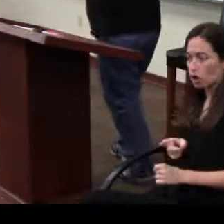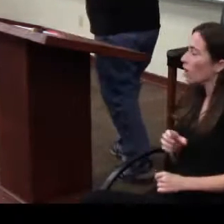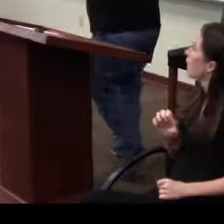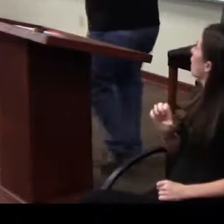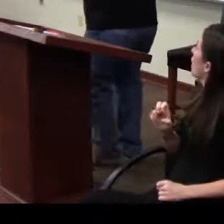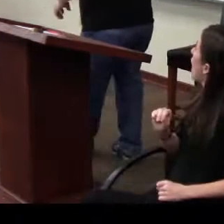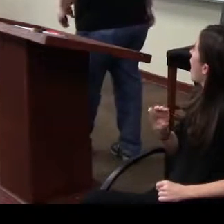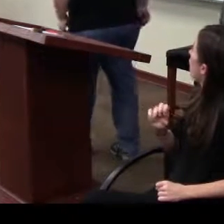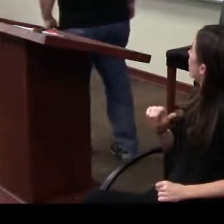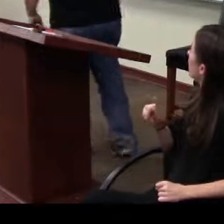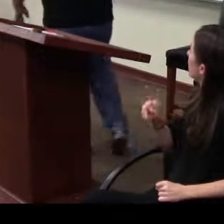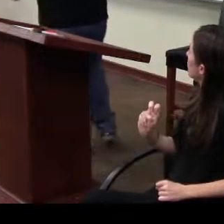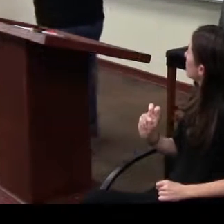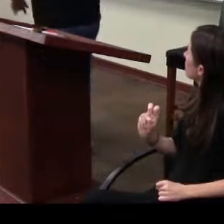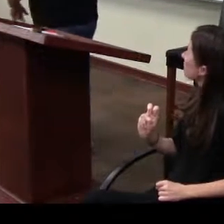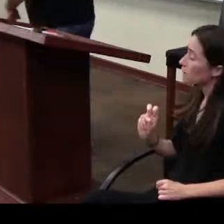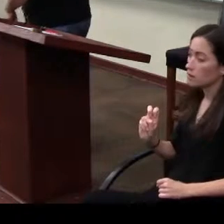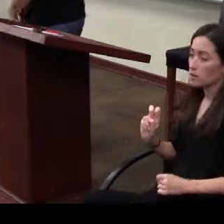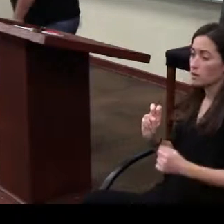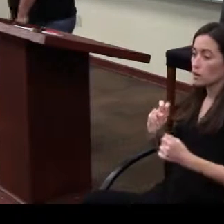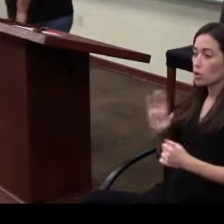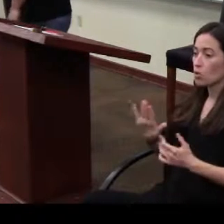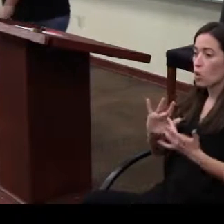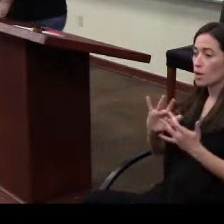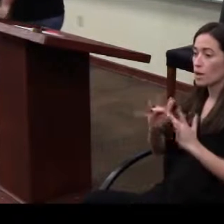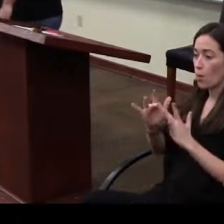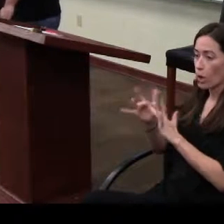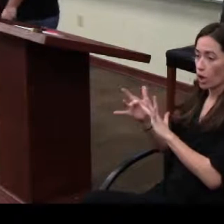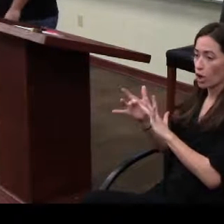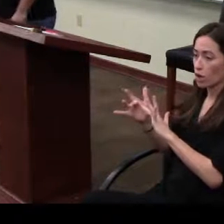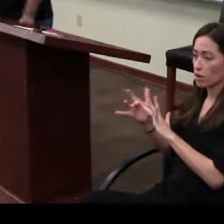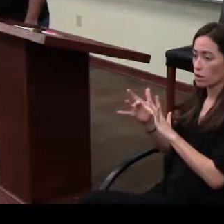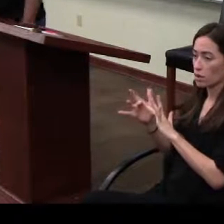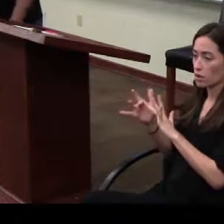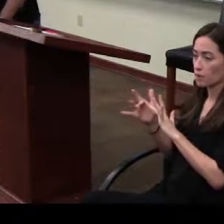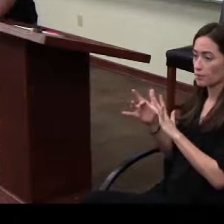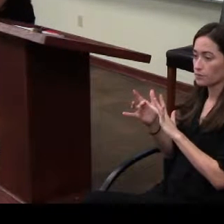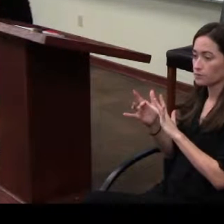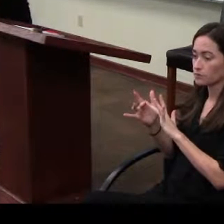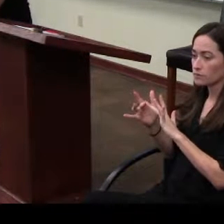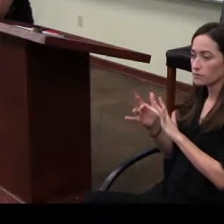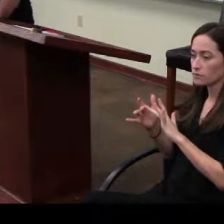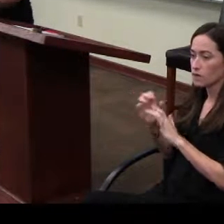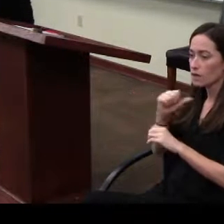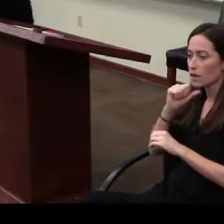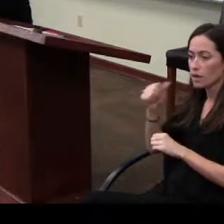Enclave or segment your network. Don't let the receptionist be able to get to a login